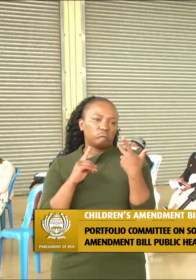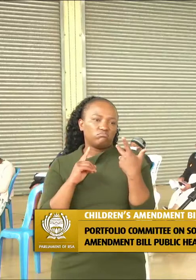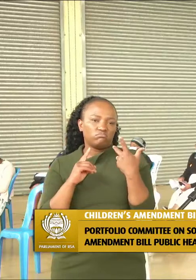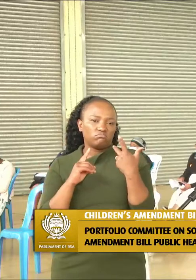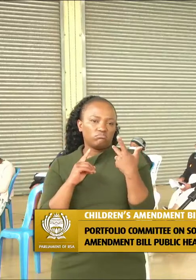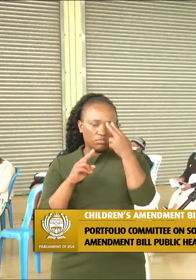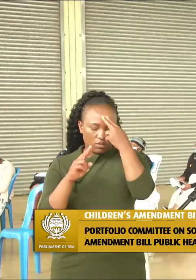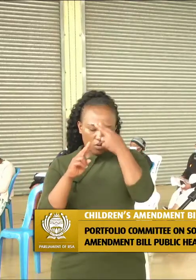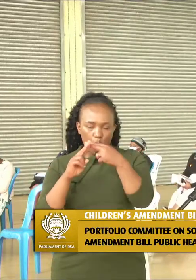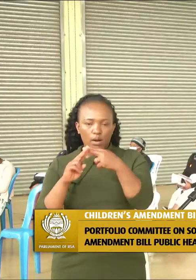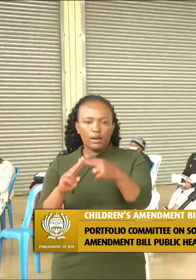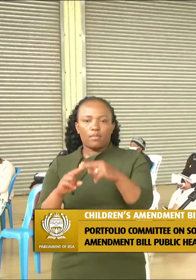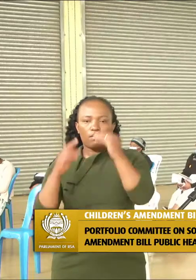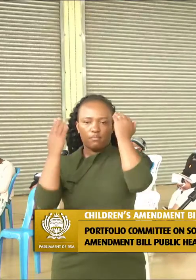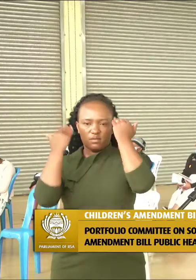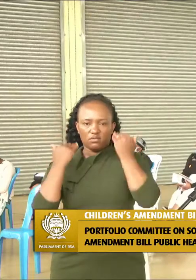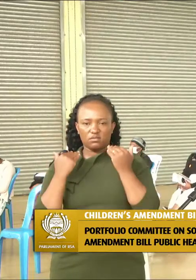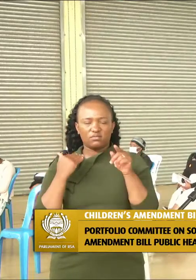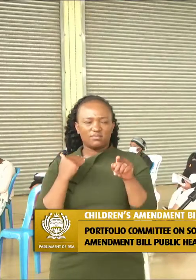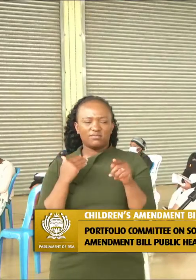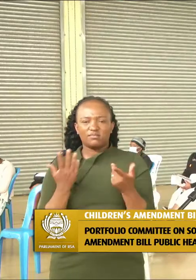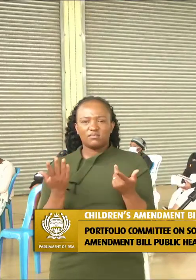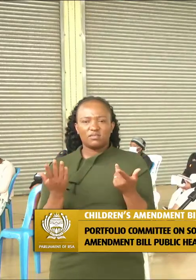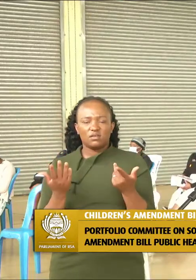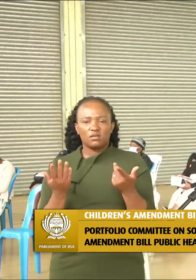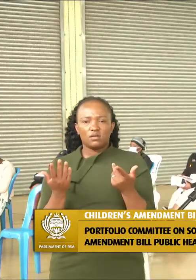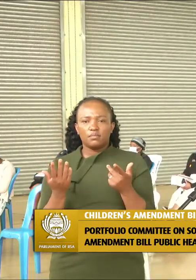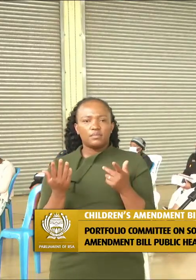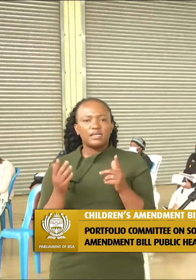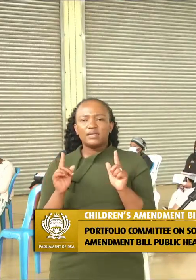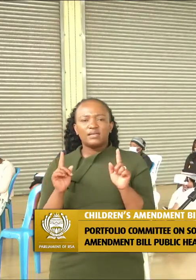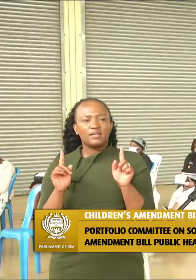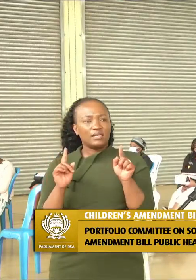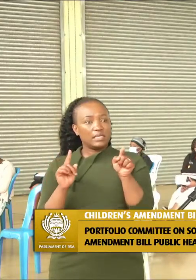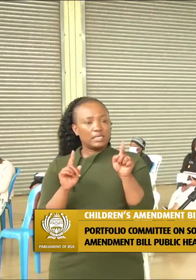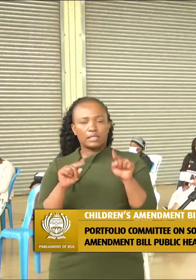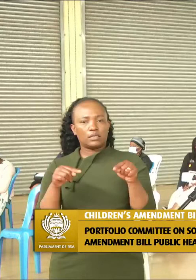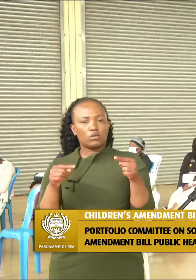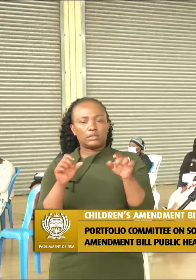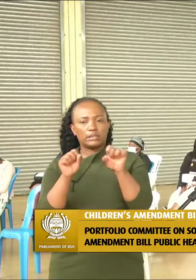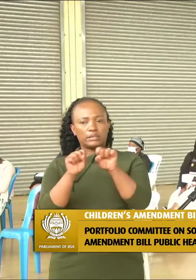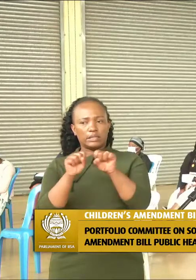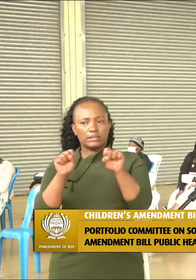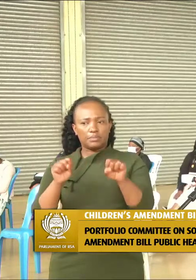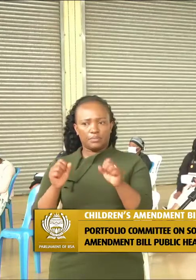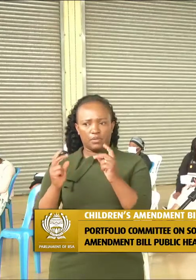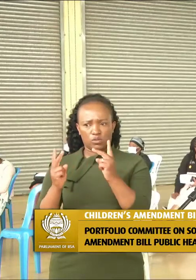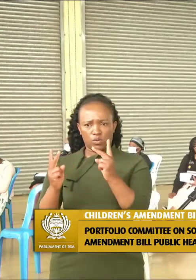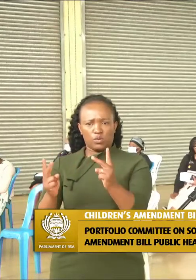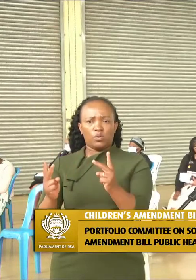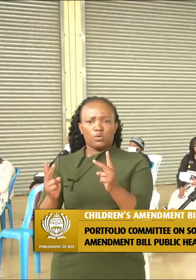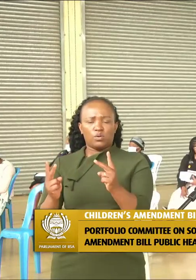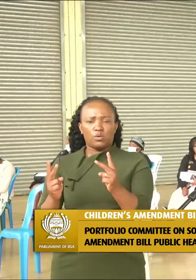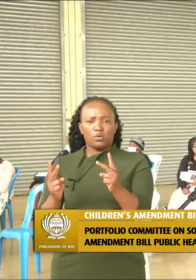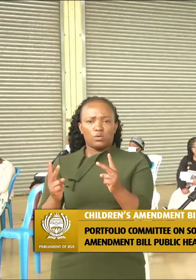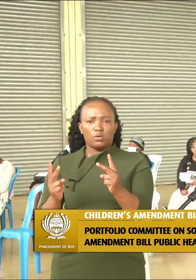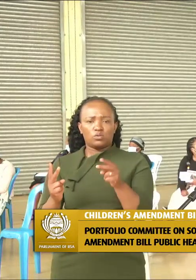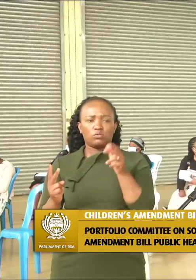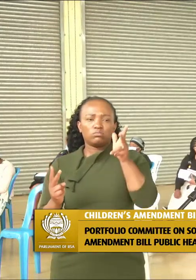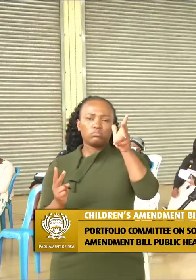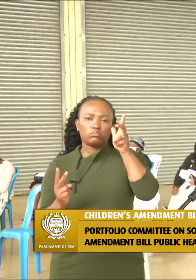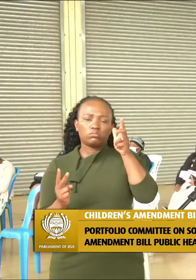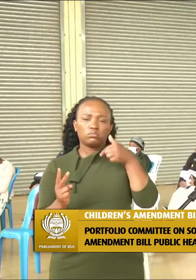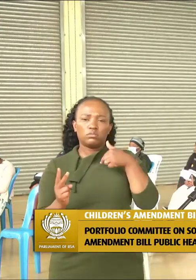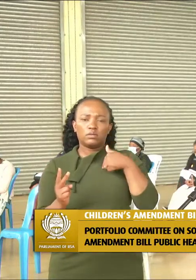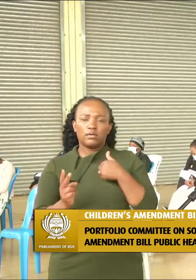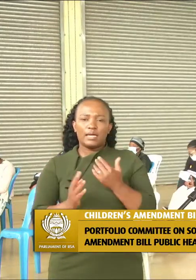honorable magistrate, you cannot look at the system and now take my case